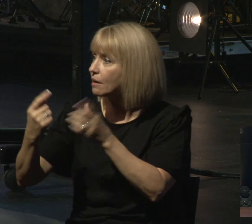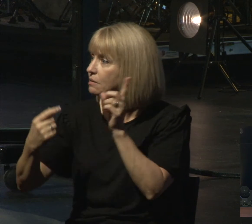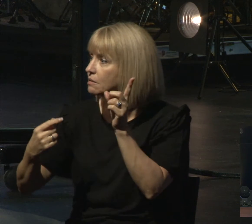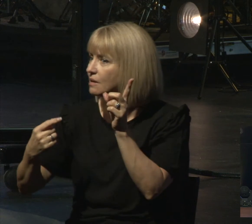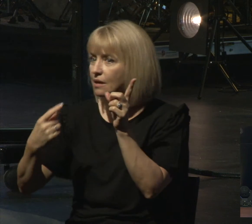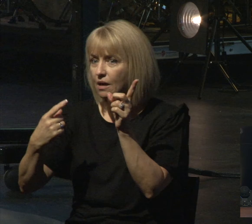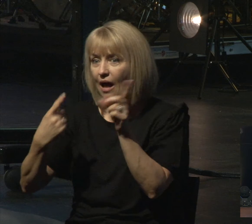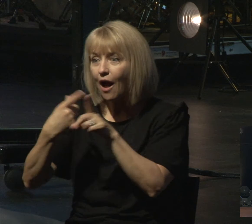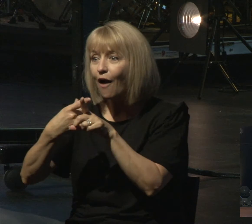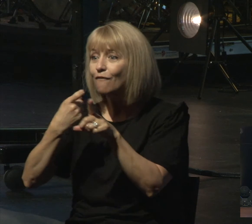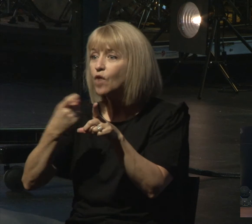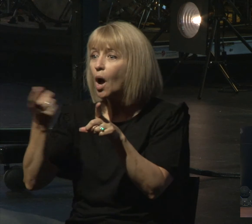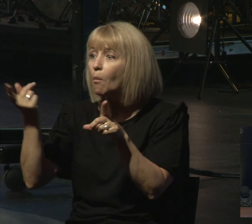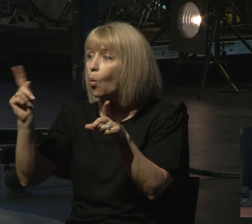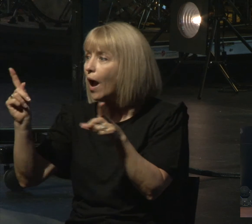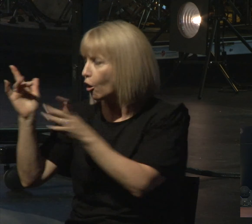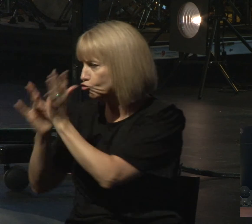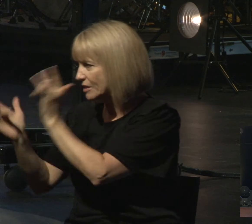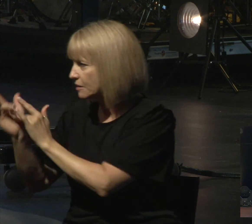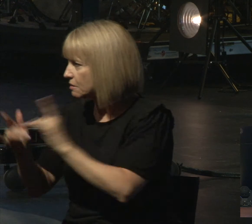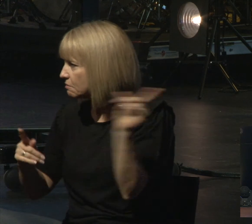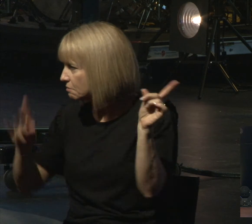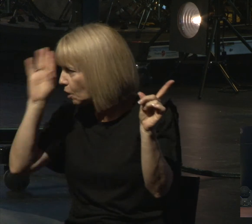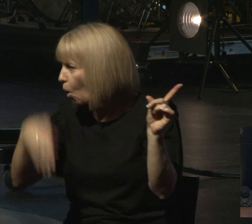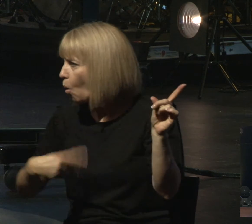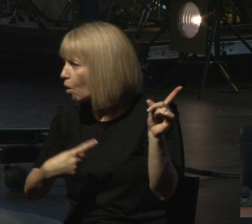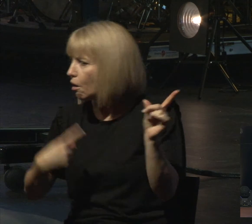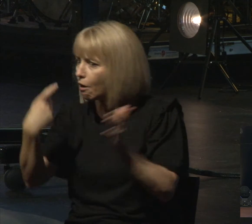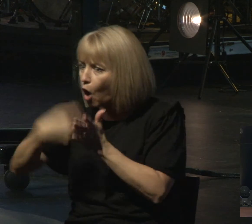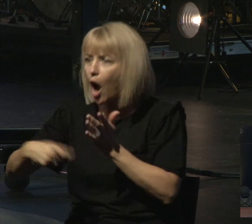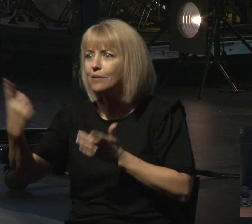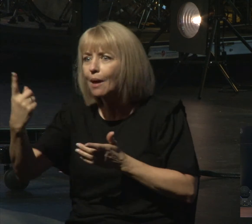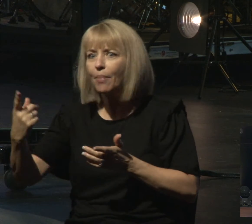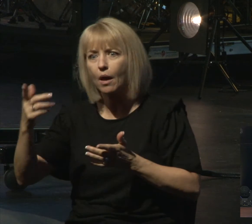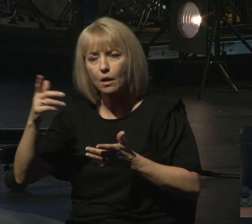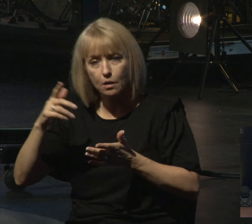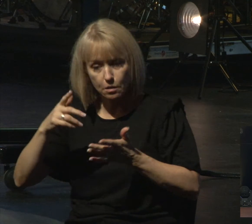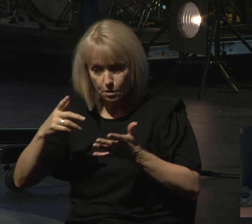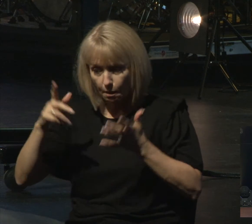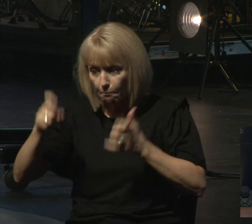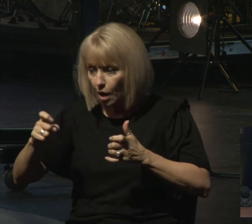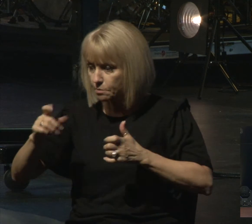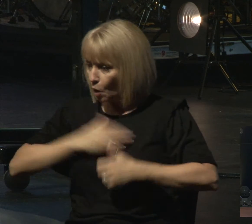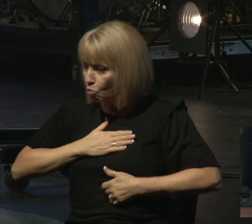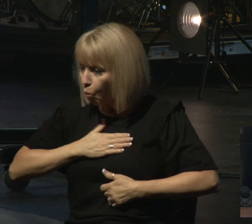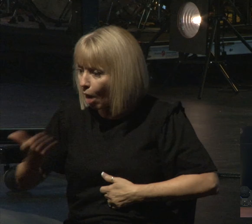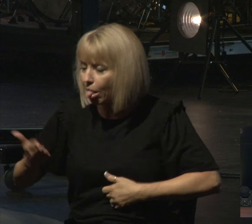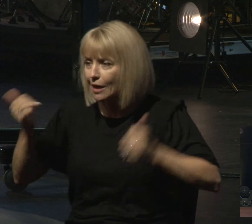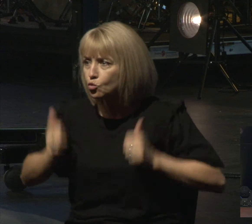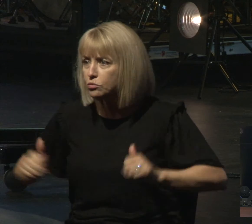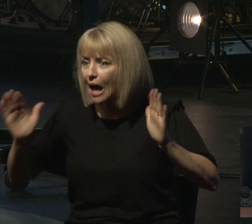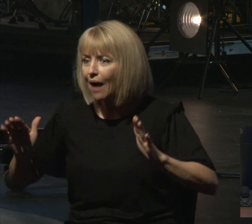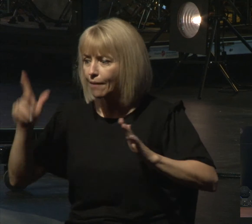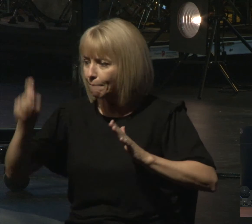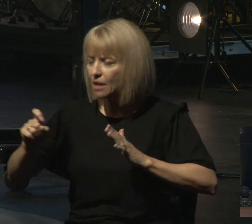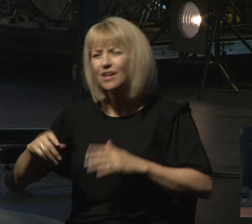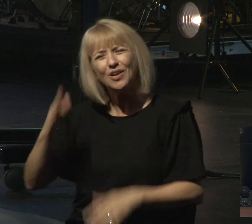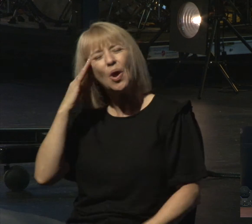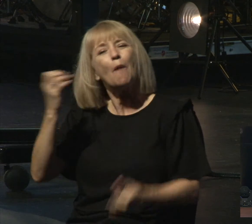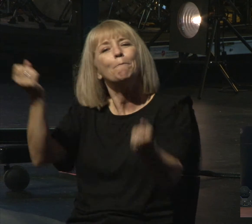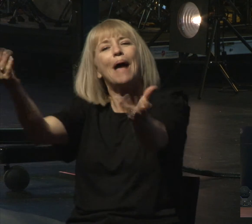He got that from our Messiah, Jesus. And I love what he's saying here. He says, like, people have visions of getting to the